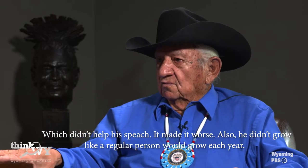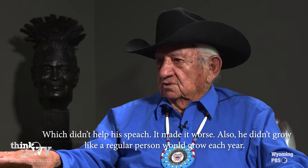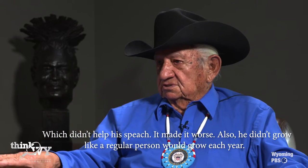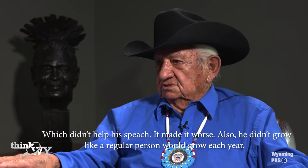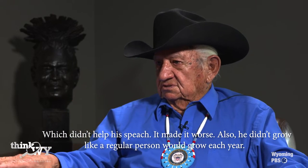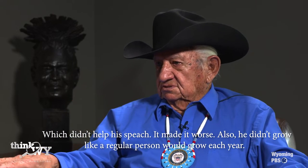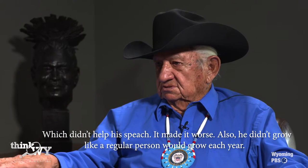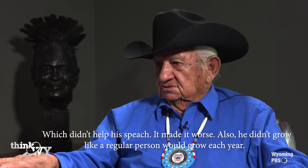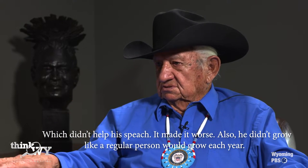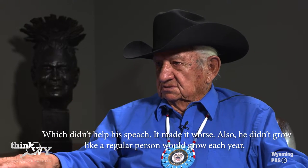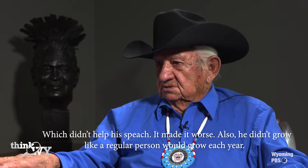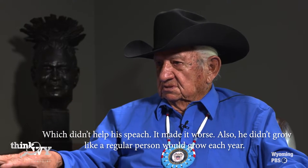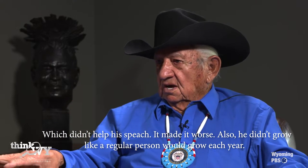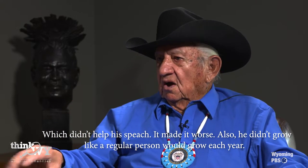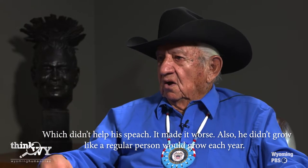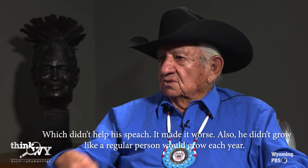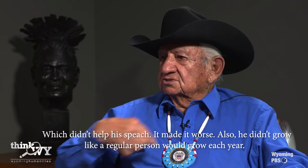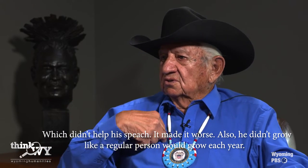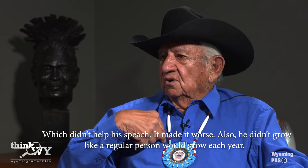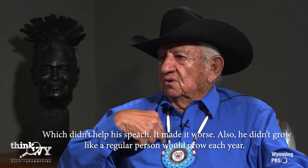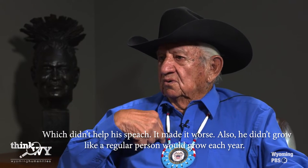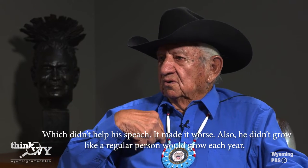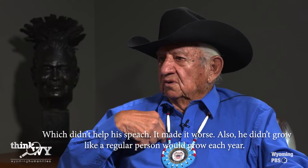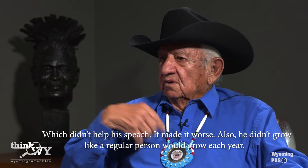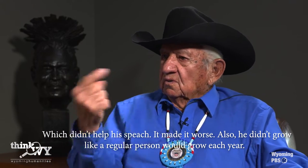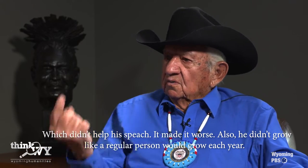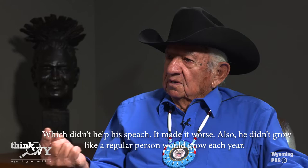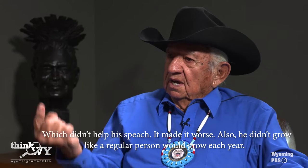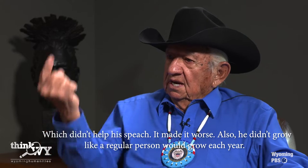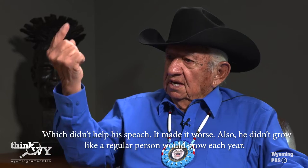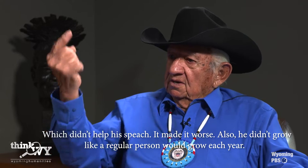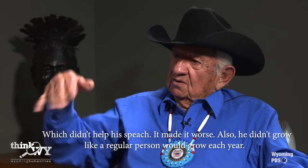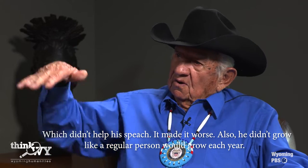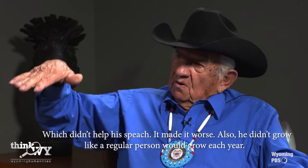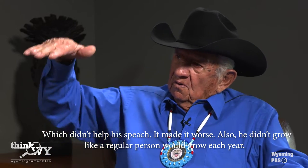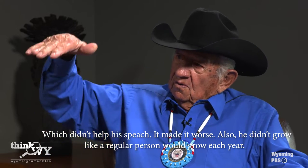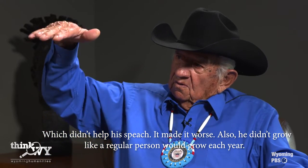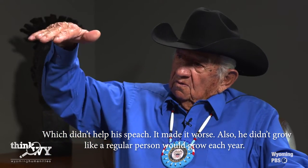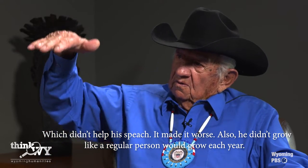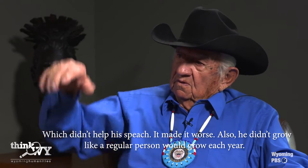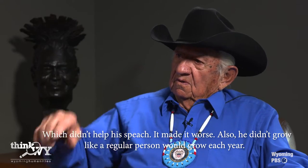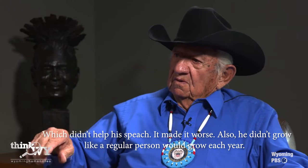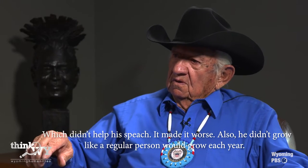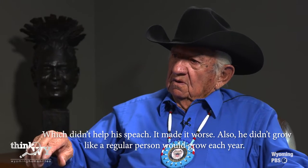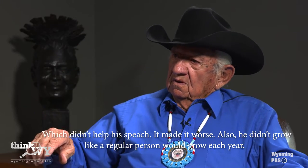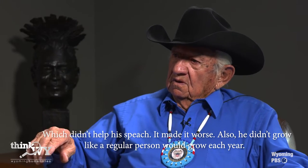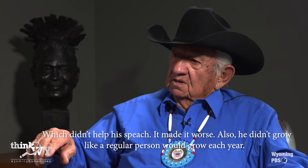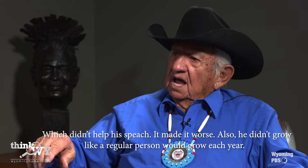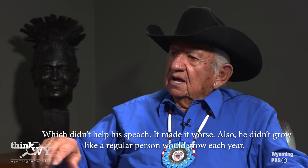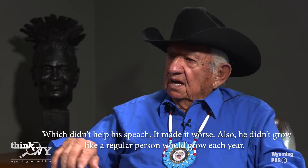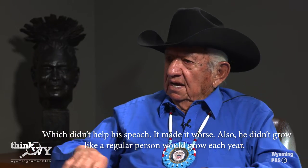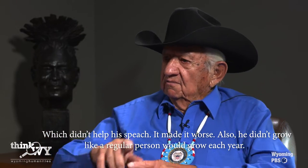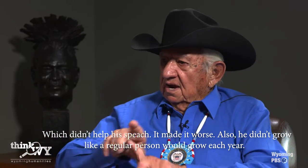worse. Also, he didn't grow like a